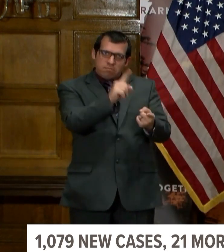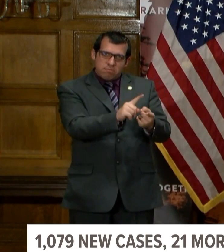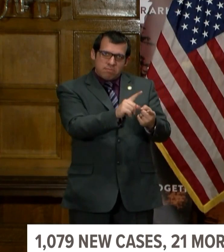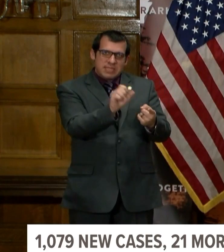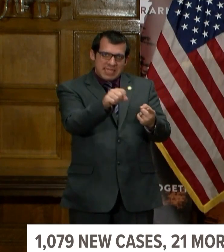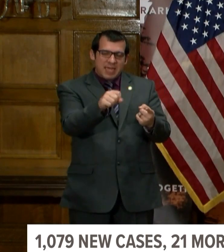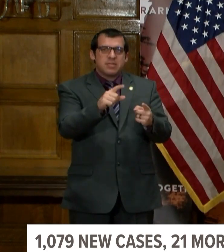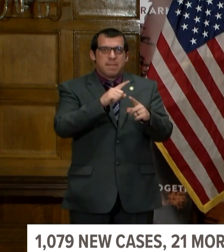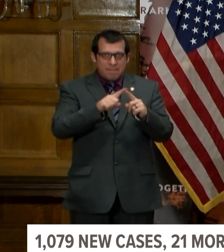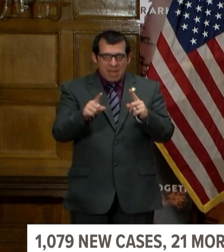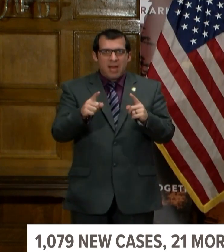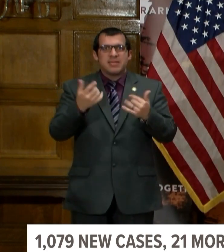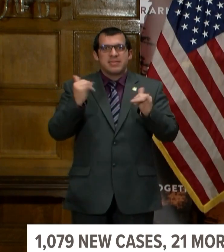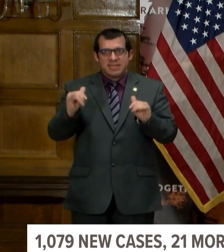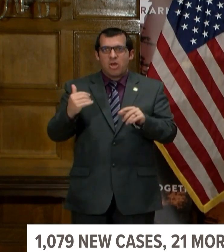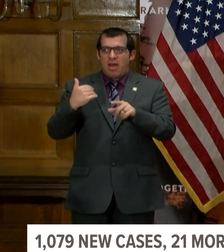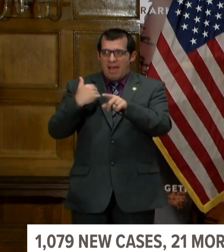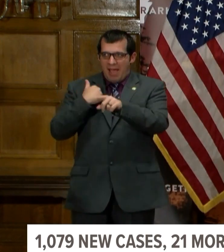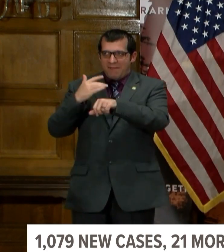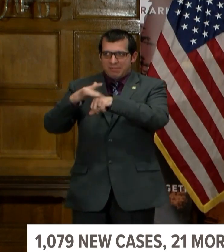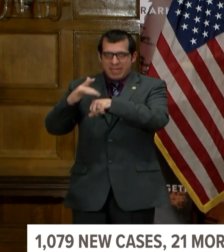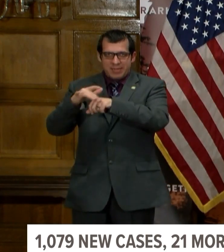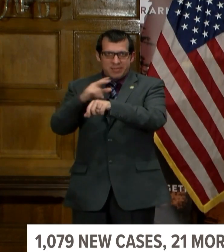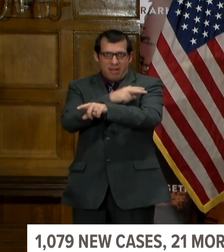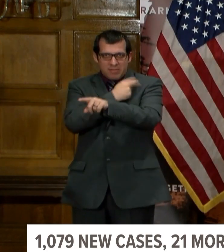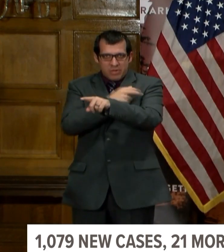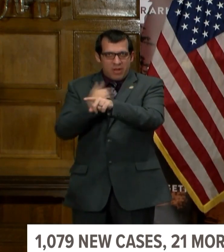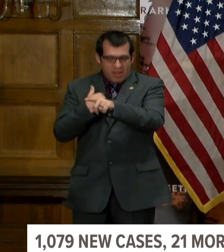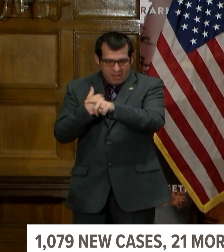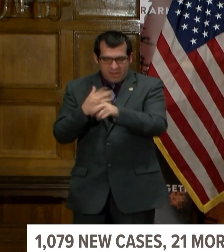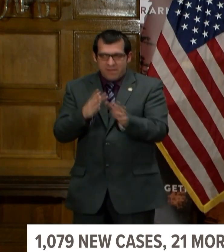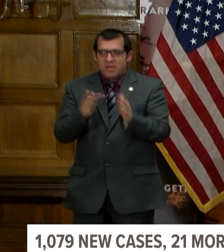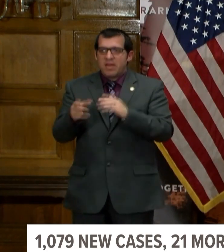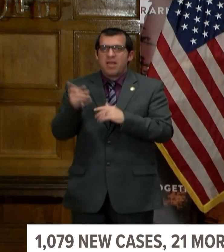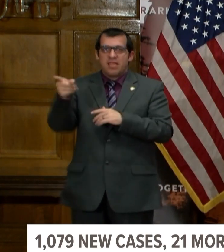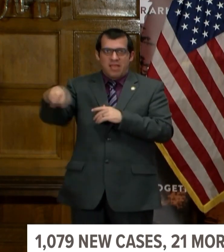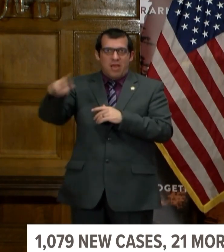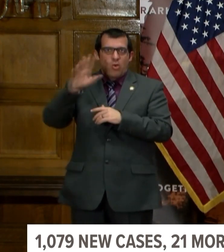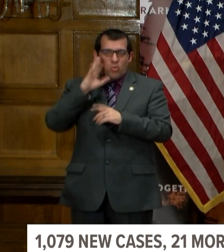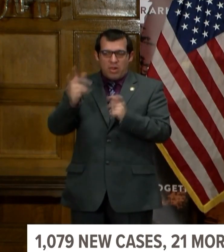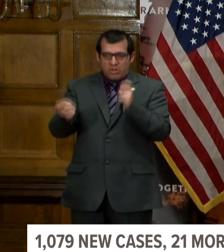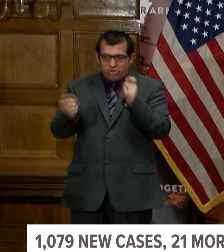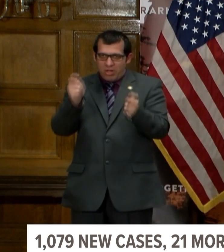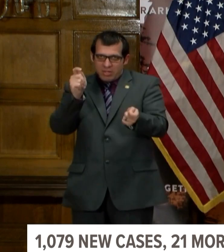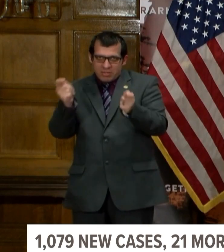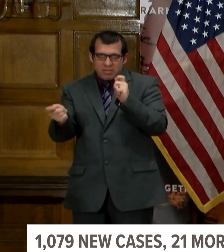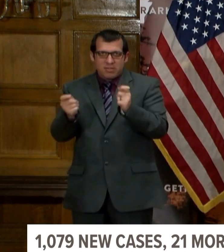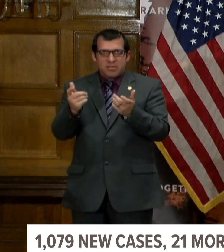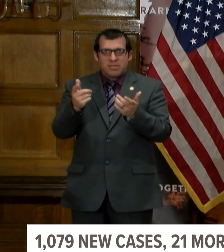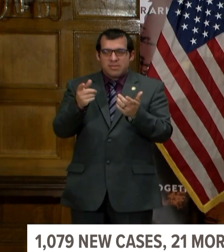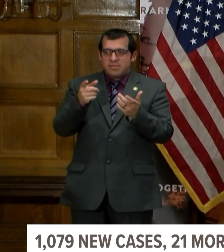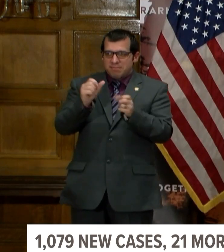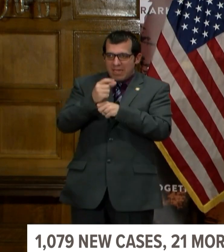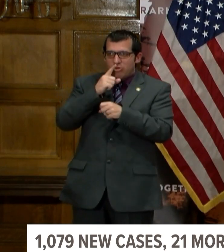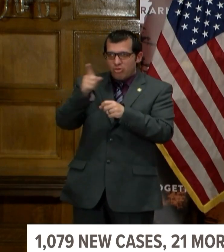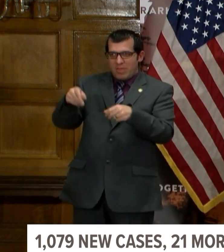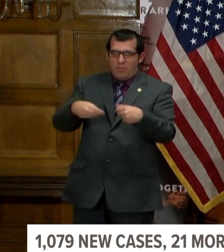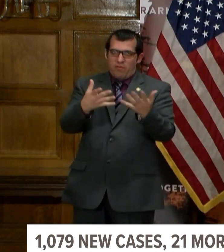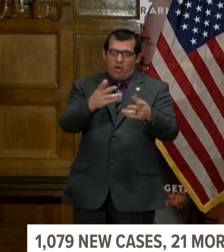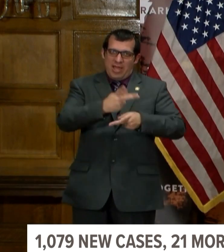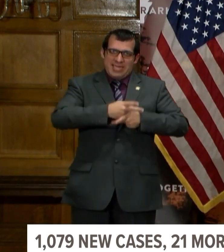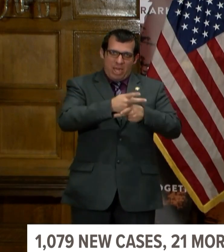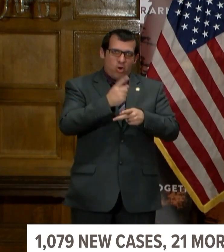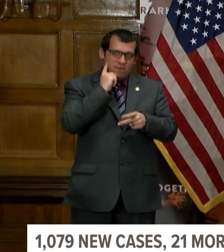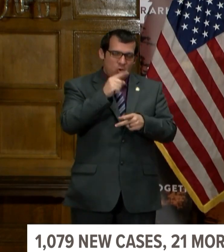understand there is a hospital bed, and they're going to make the adjustments needed that they get the care for